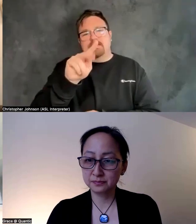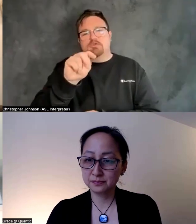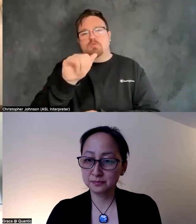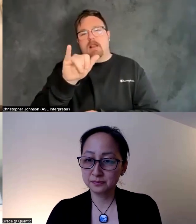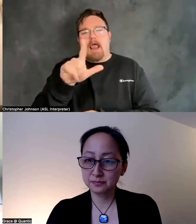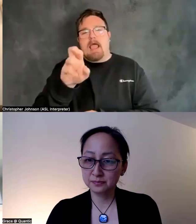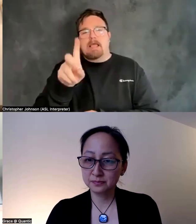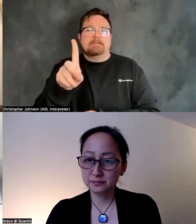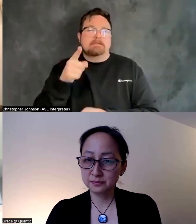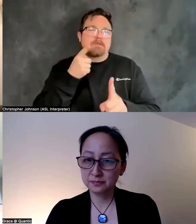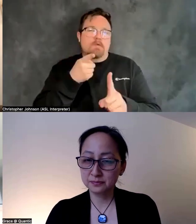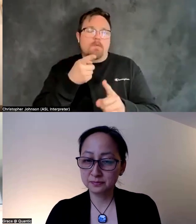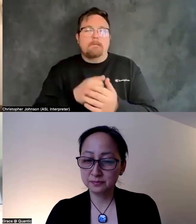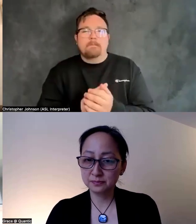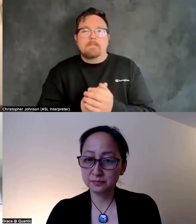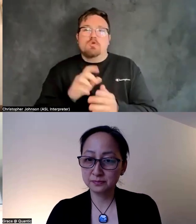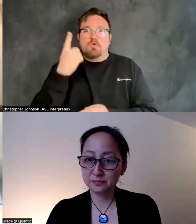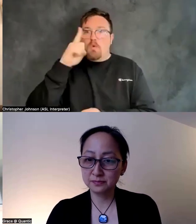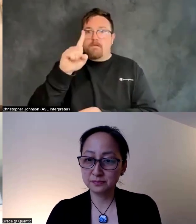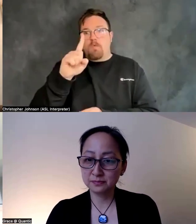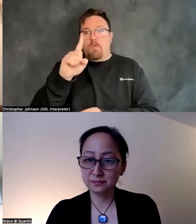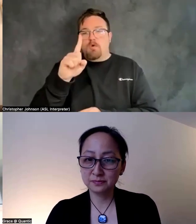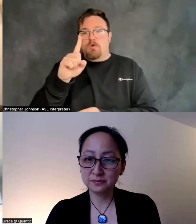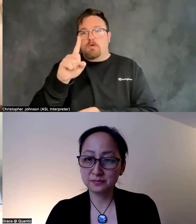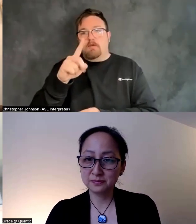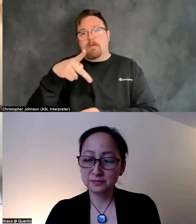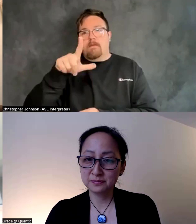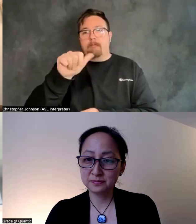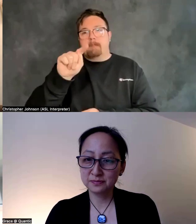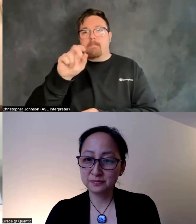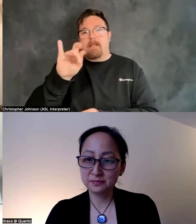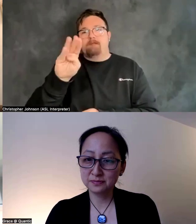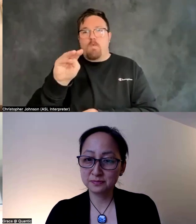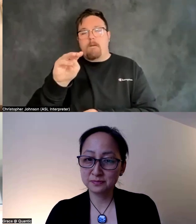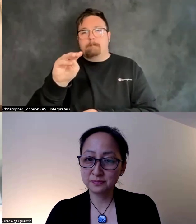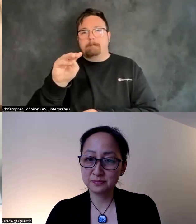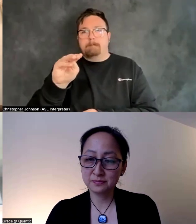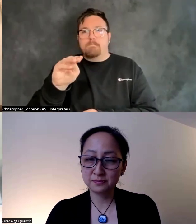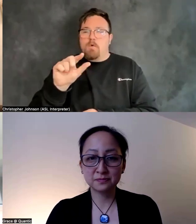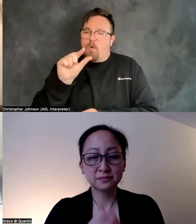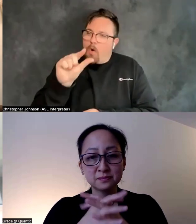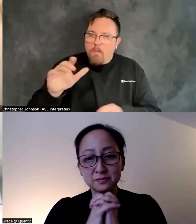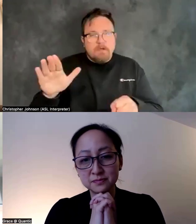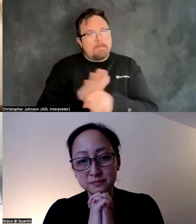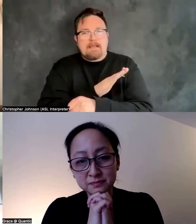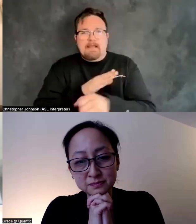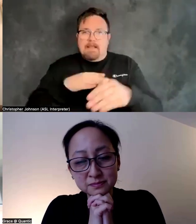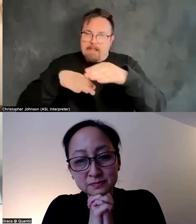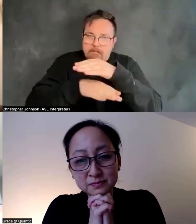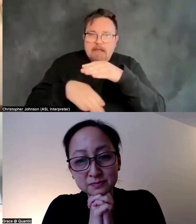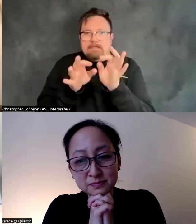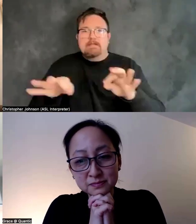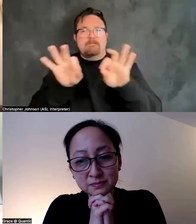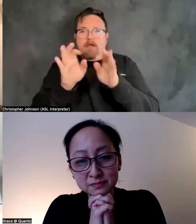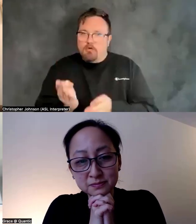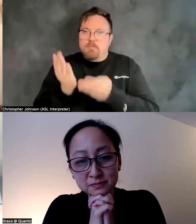So as far as the platform goes, we have almost completed the base value proposition that we were